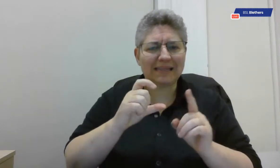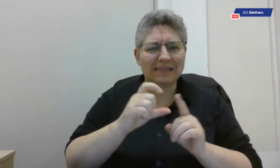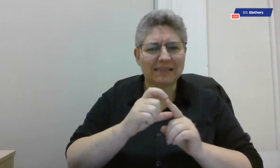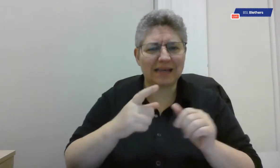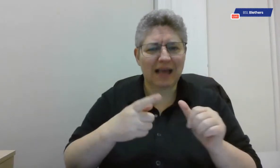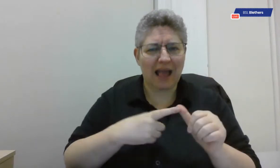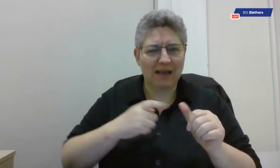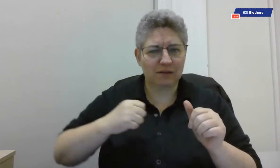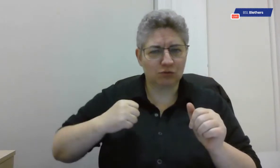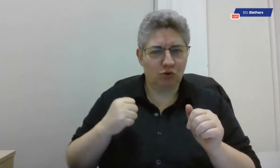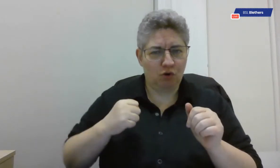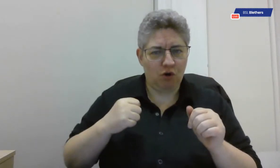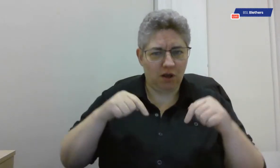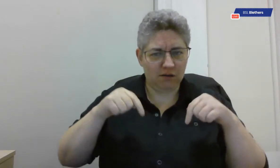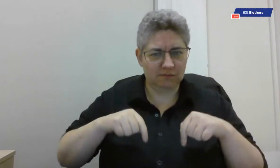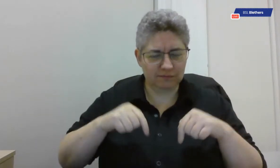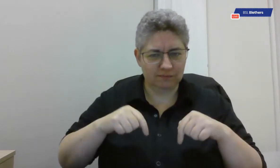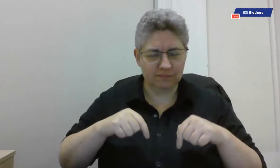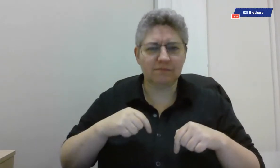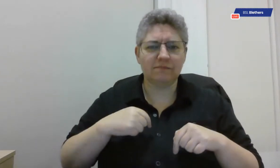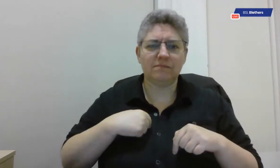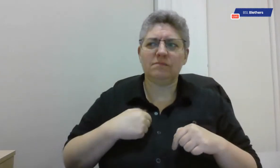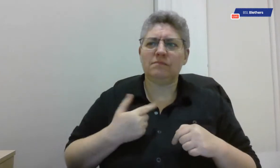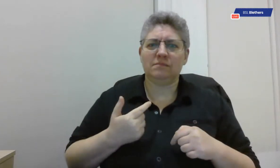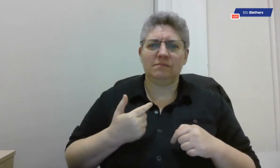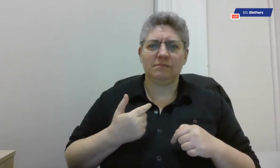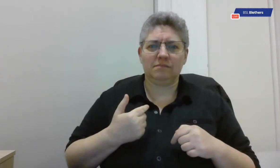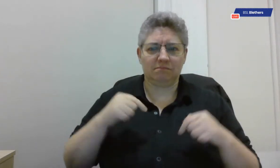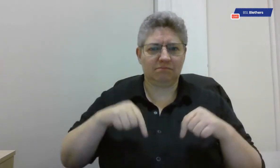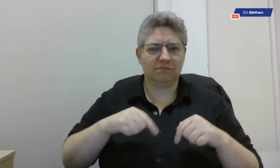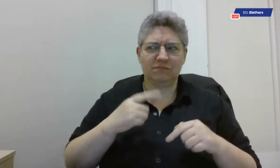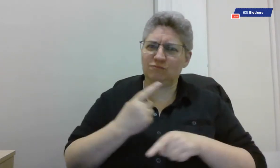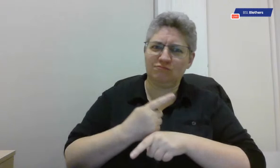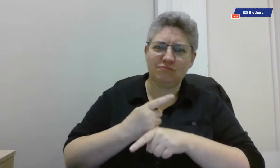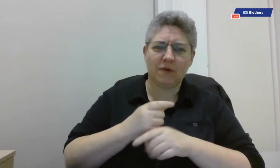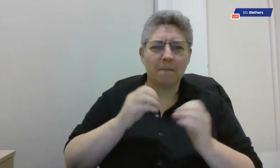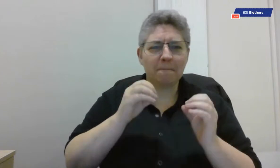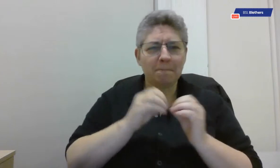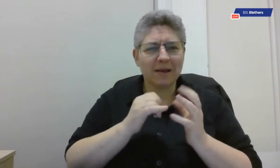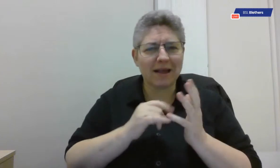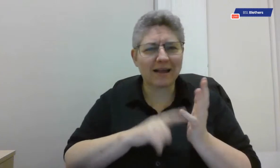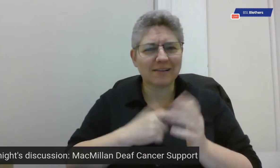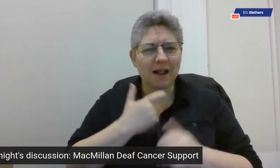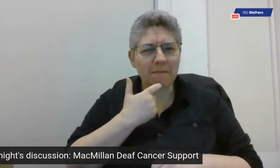and I'm from the British Deaf Association here in Scotland.